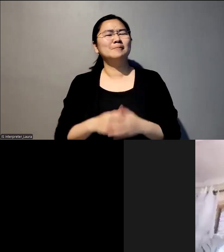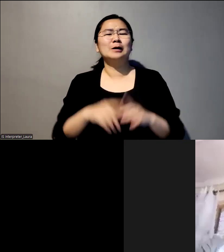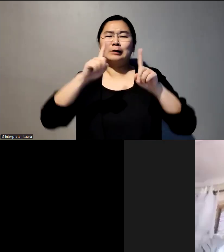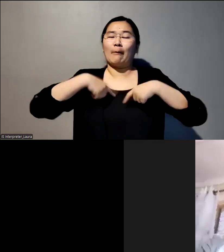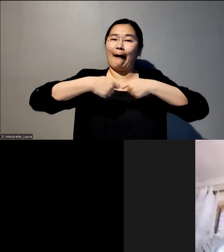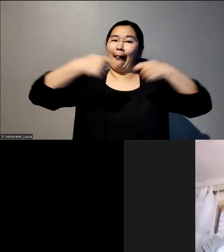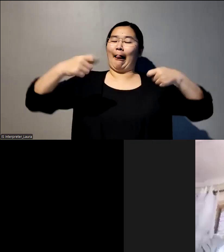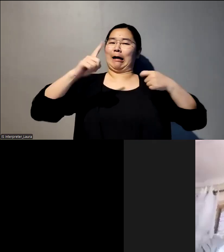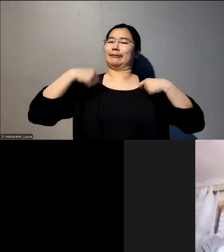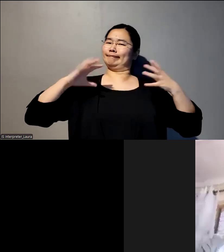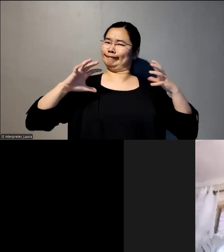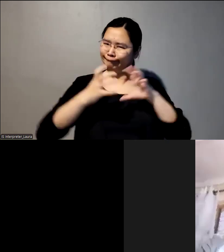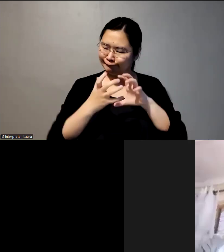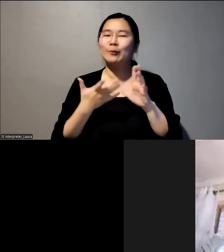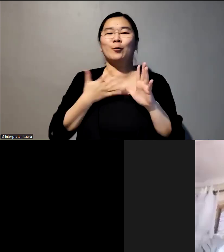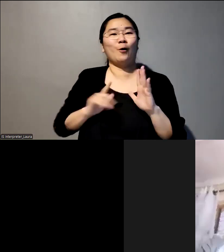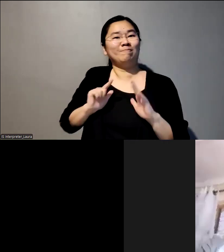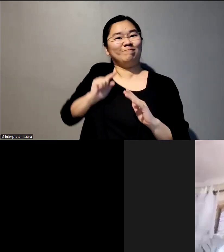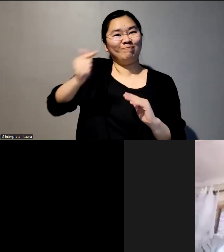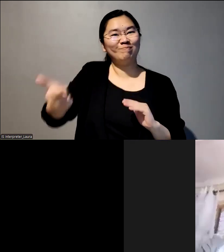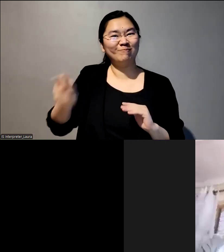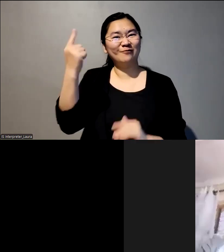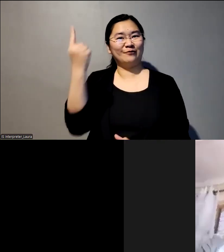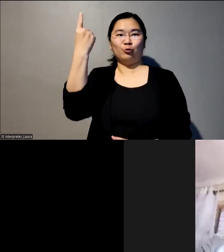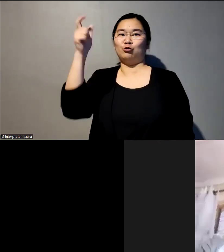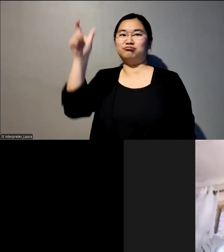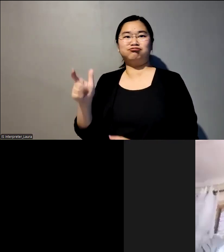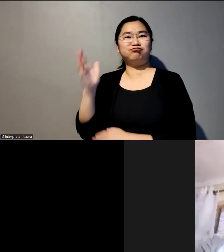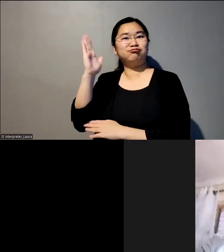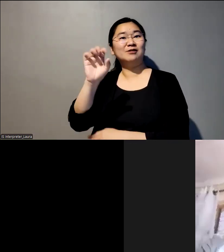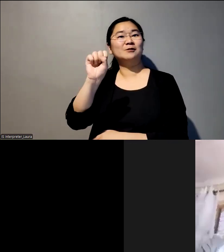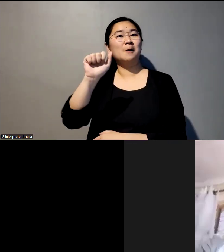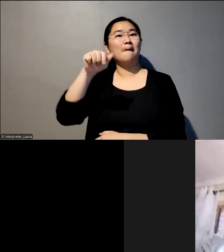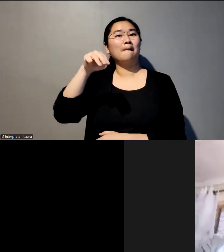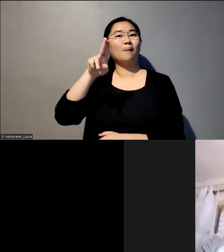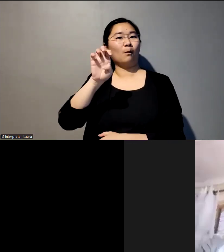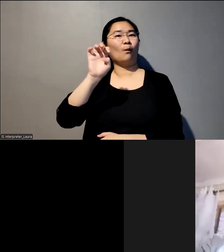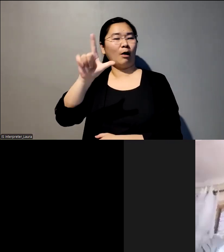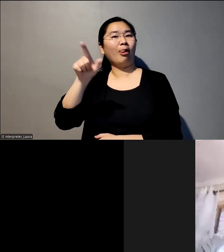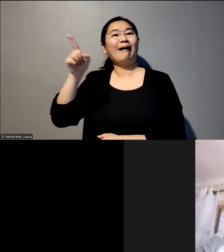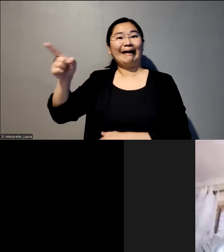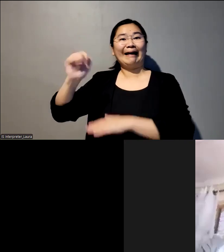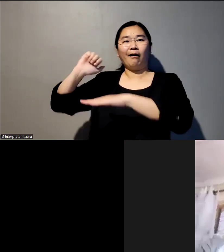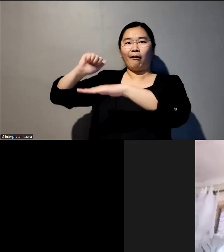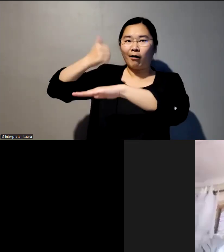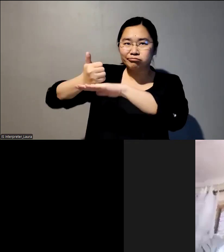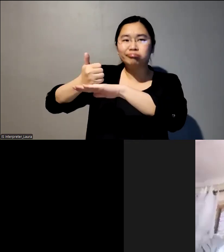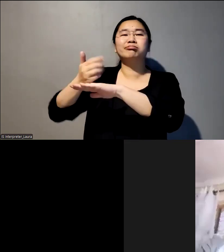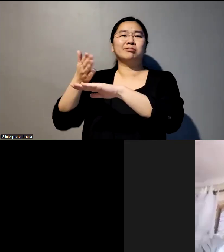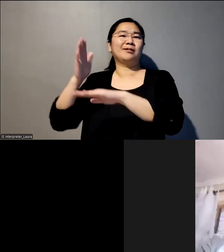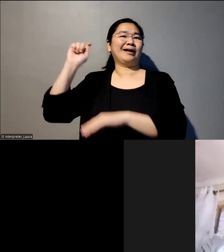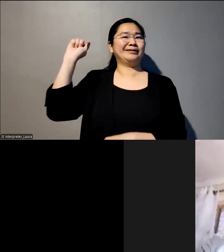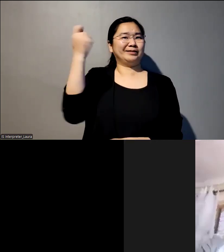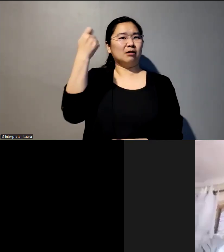on implementation and realization of Article 19 of the CRPD. His experiences as someone